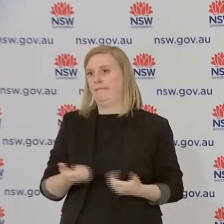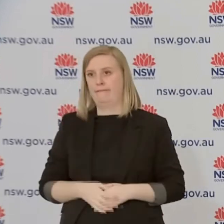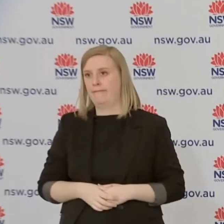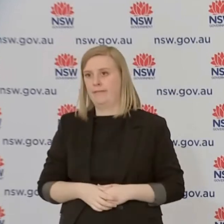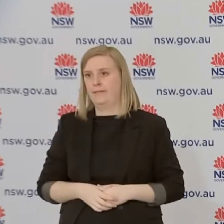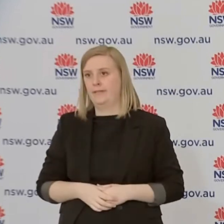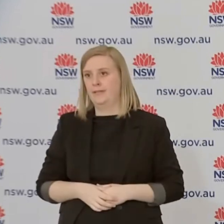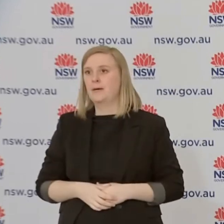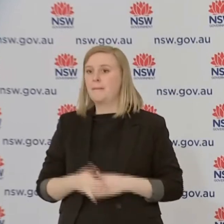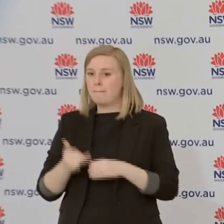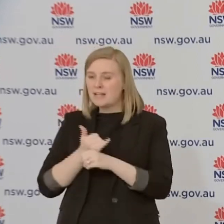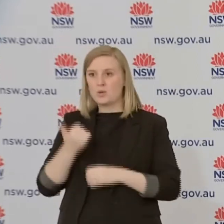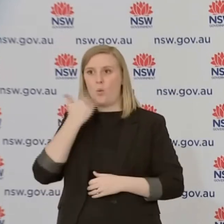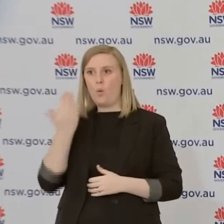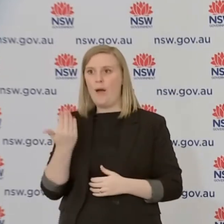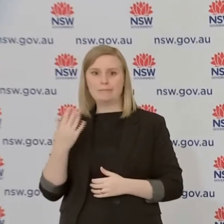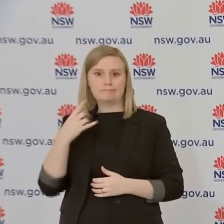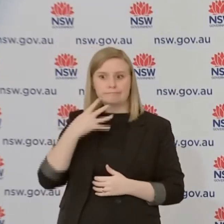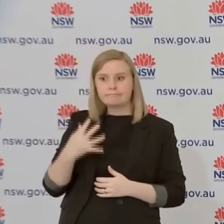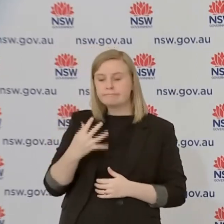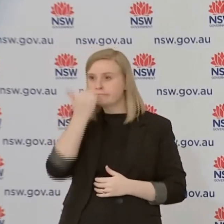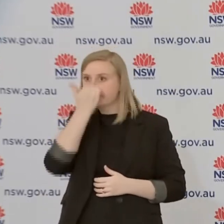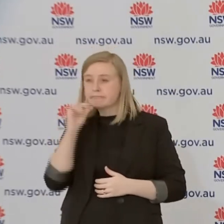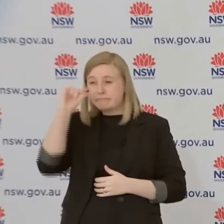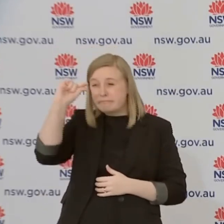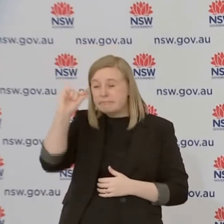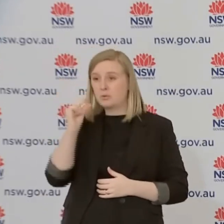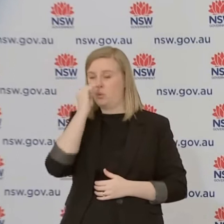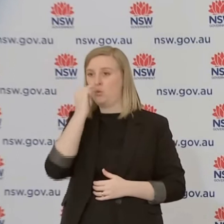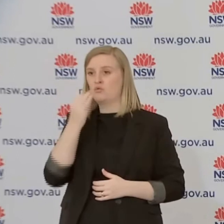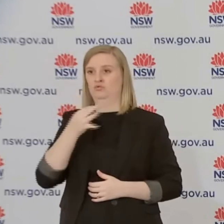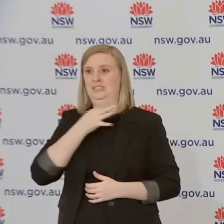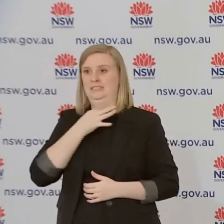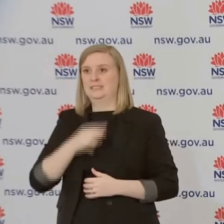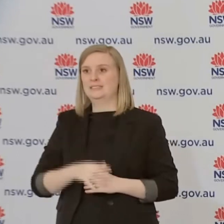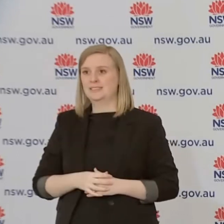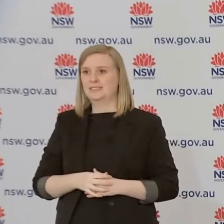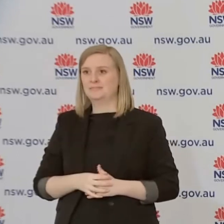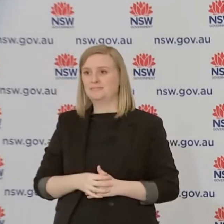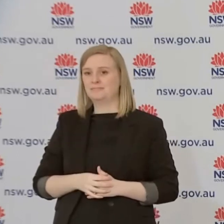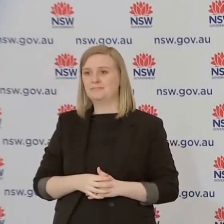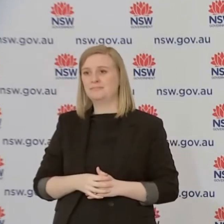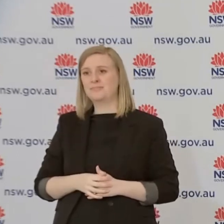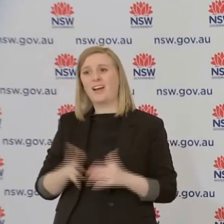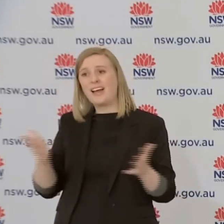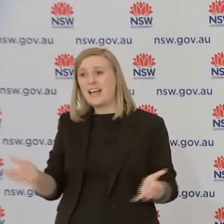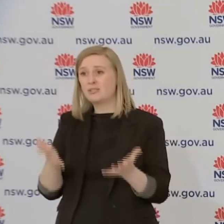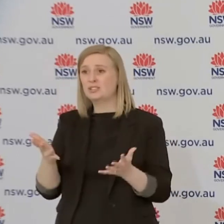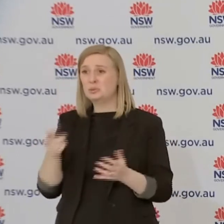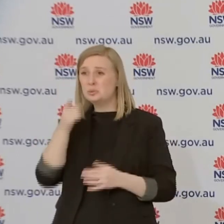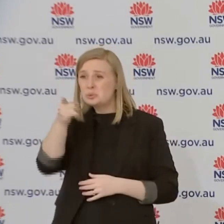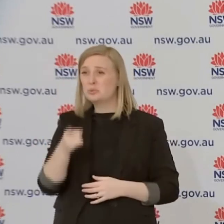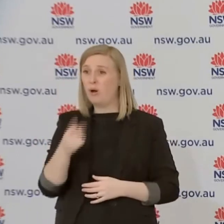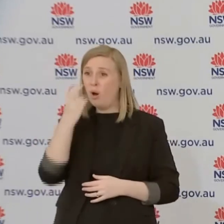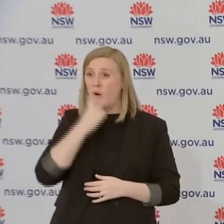lucky to have a vaccine, very lucky to have a number of vaccines. So my strong encouragement to young people, to older people, is to have the